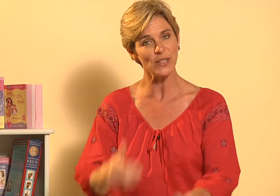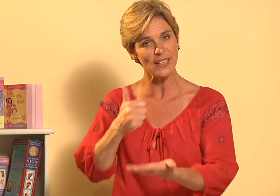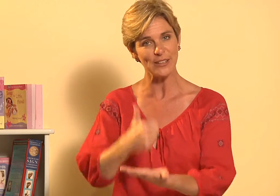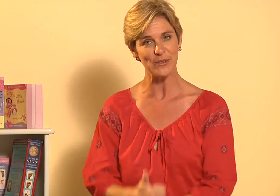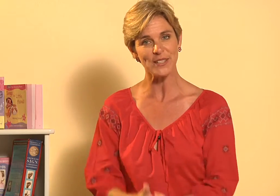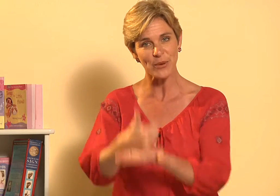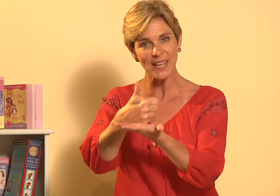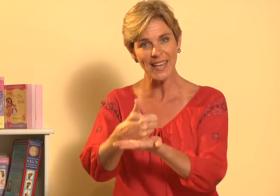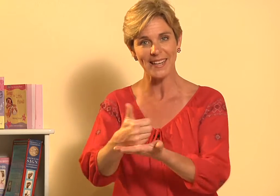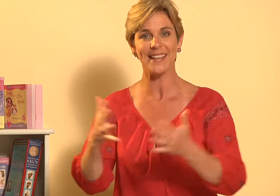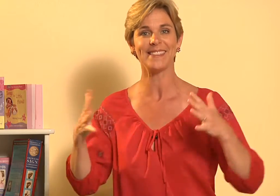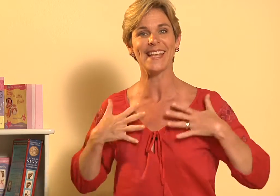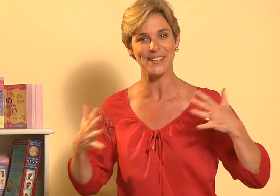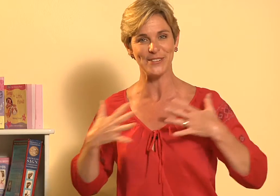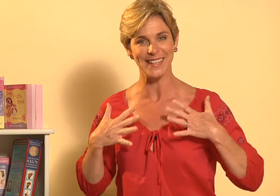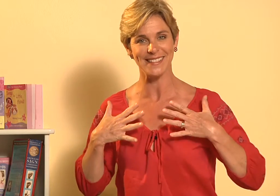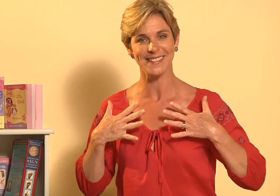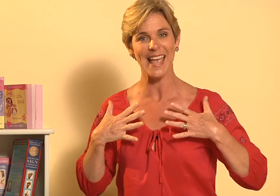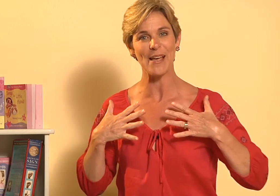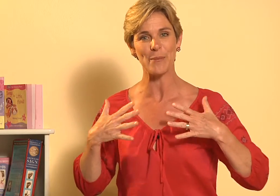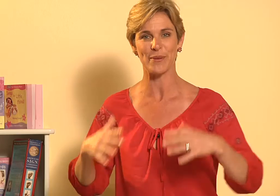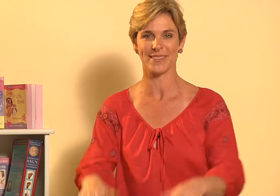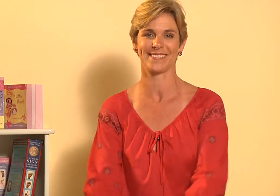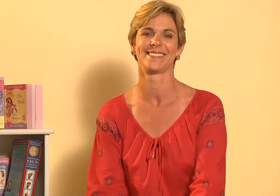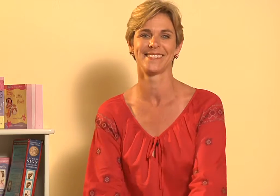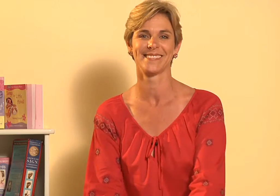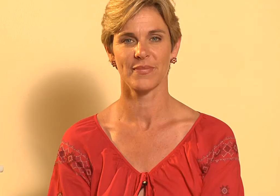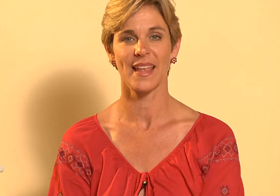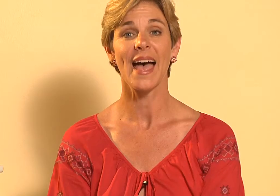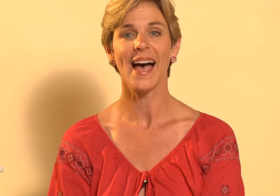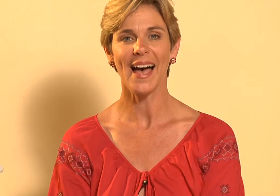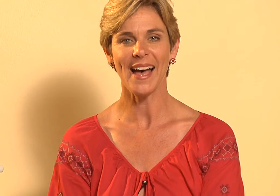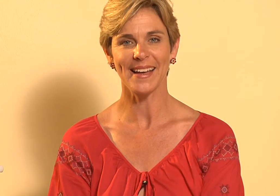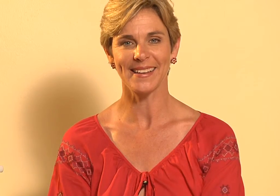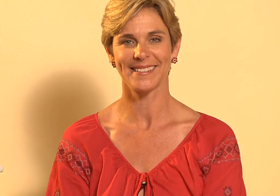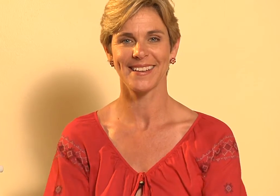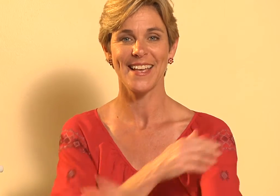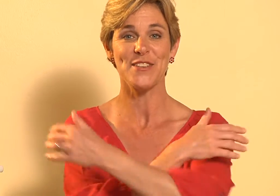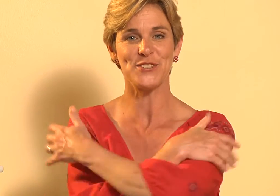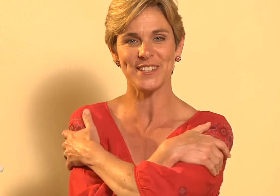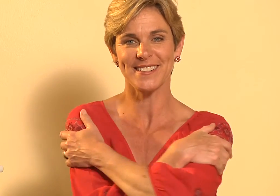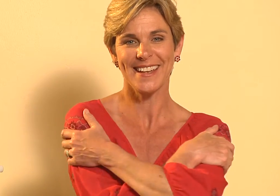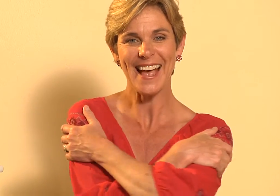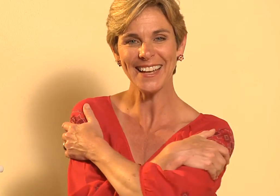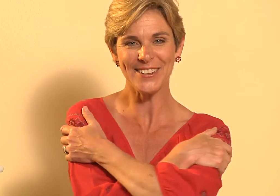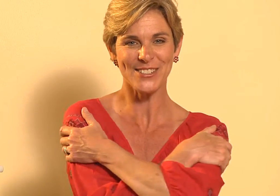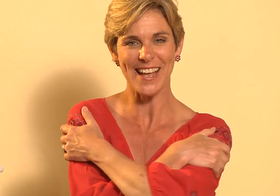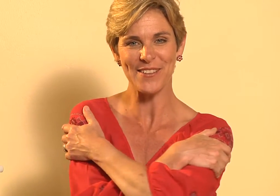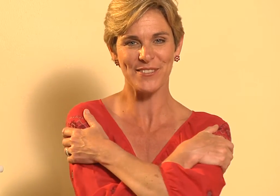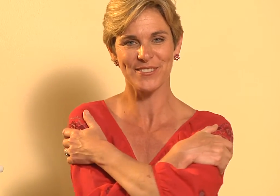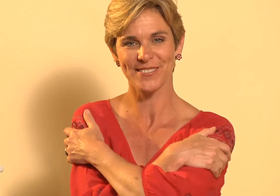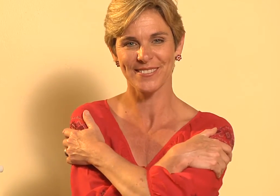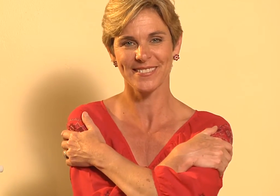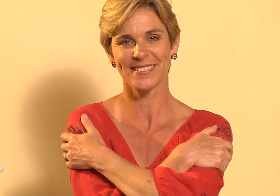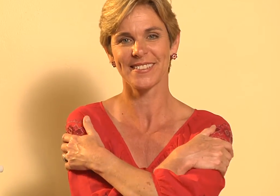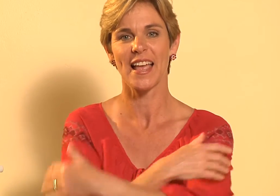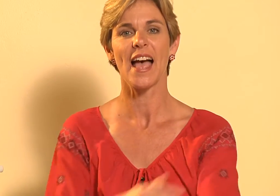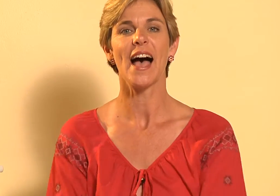little to do this one yet, they can do this. Help. Hug. You just hug yourself.